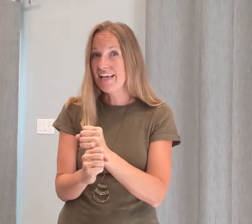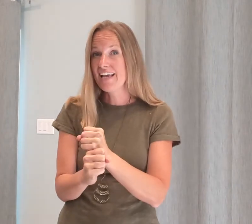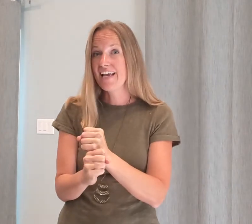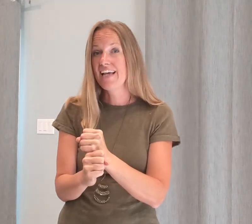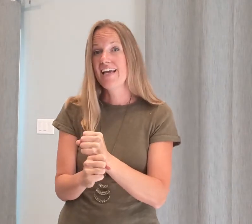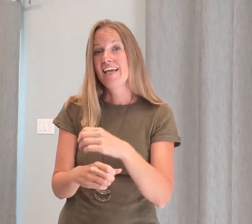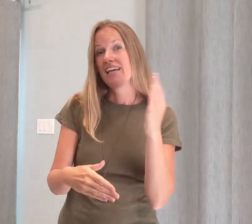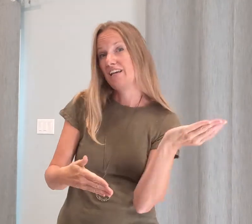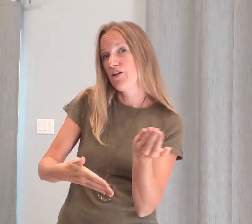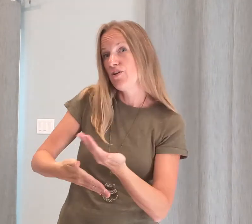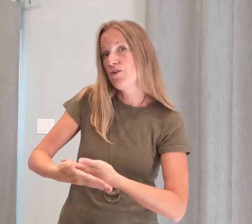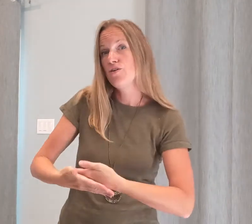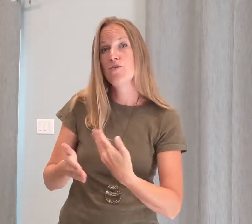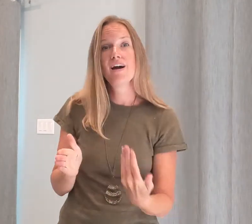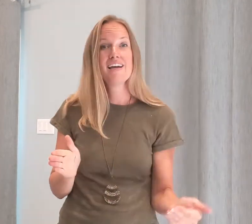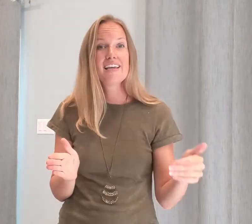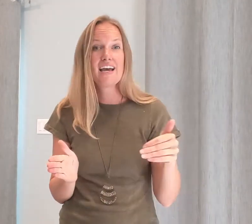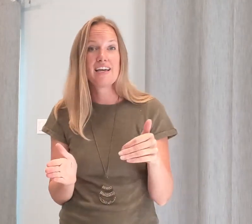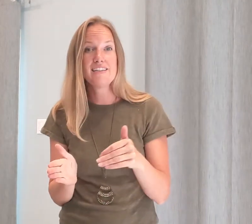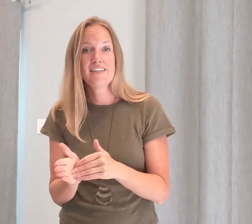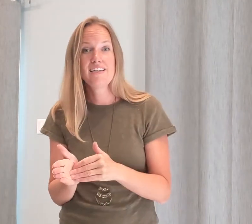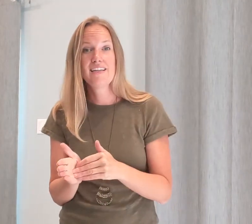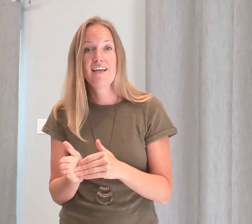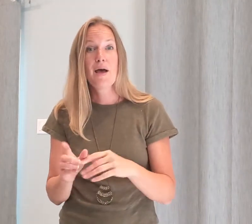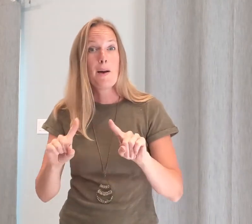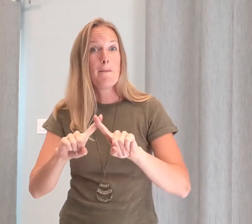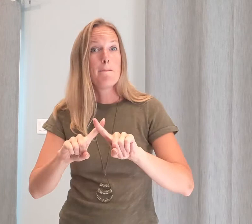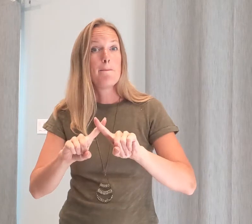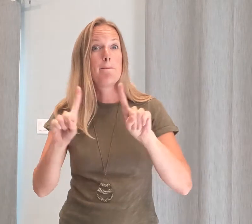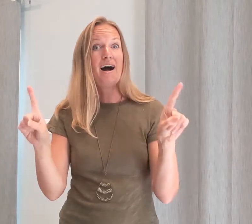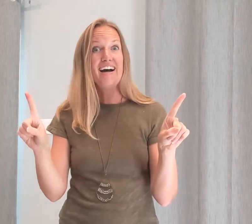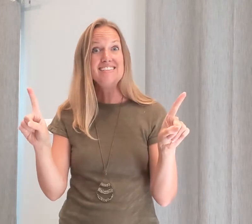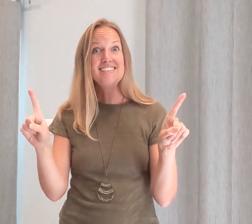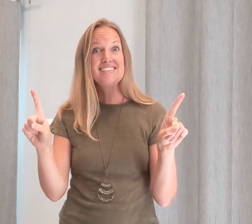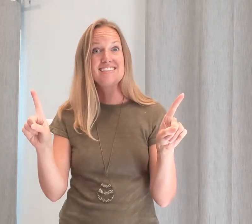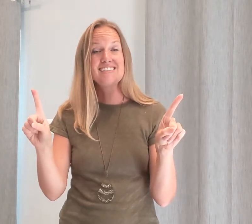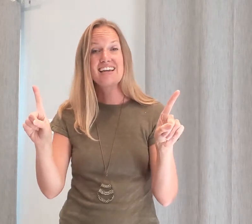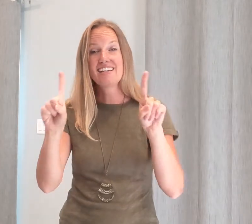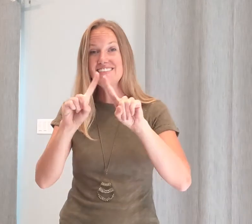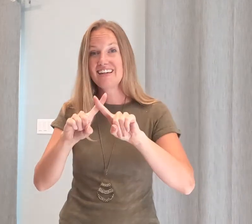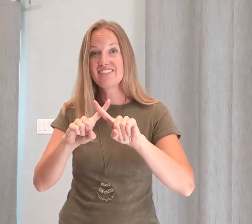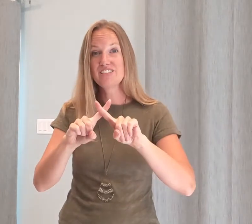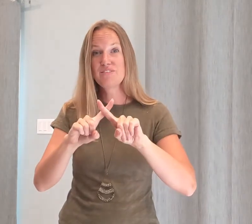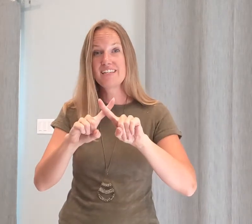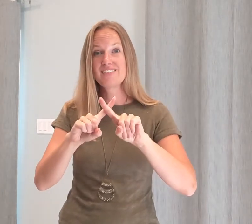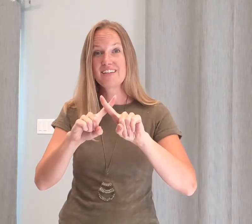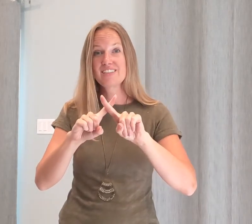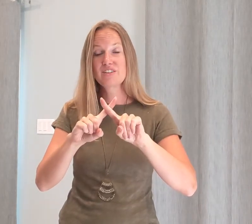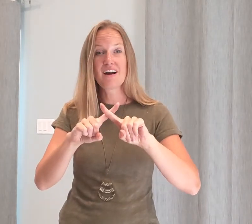make it new again, but, okay, so you have your two index fingers crossed